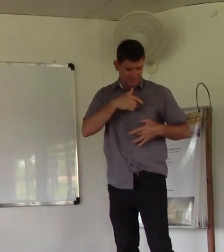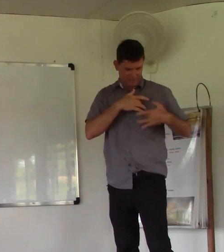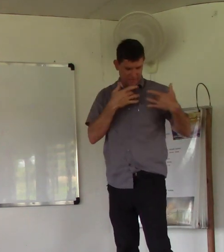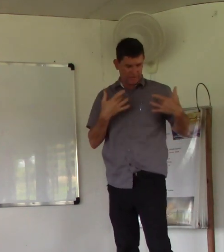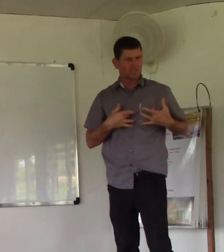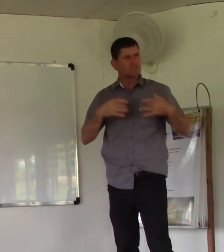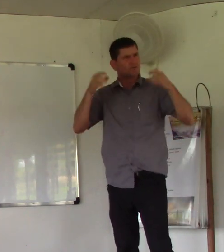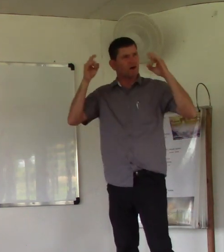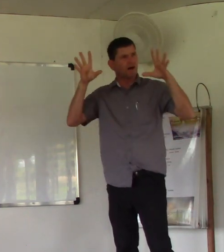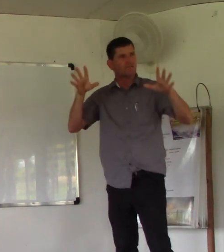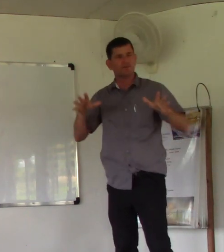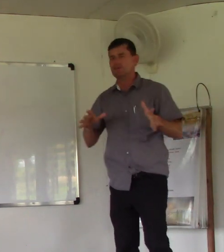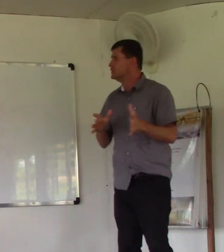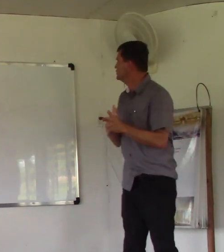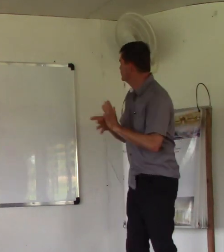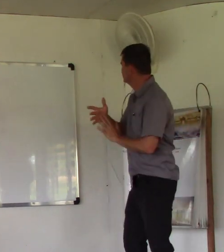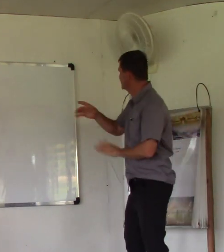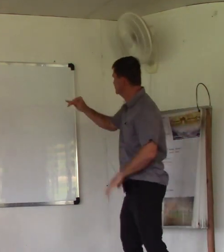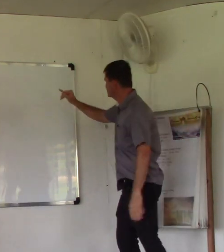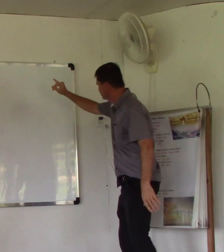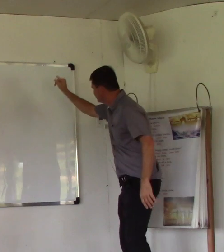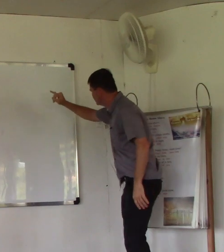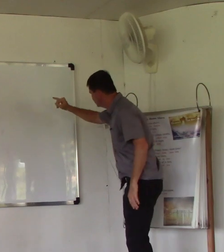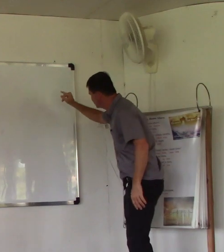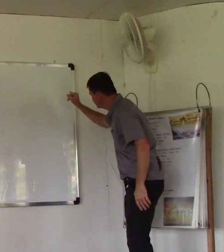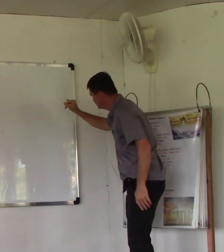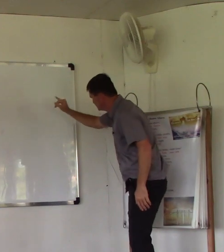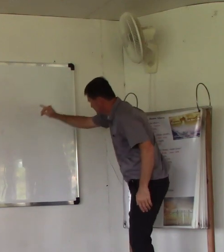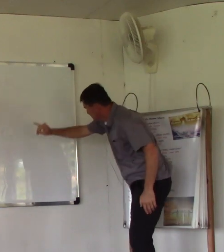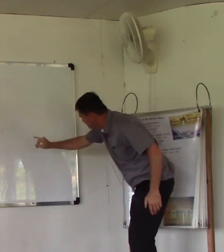Their hearts were awful. Jesus